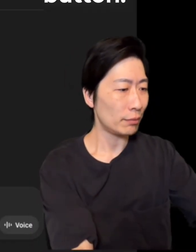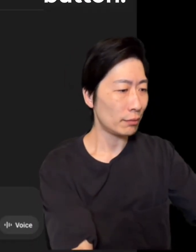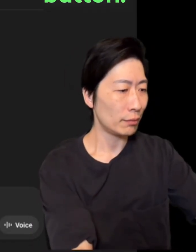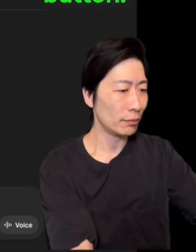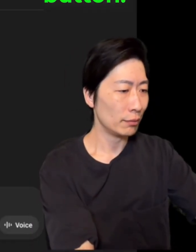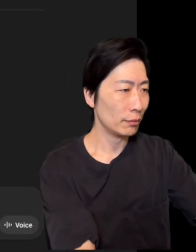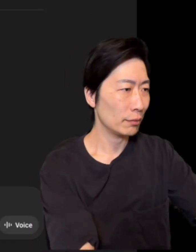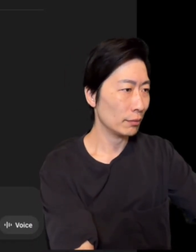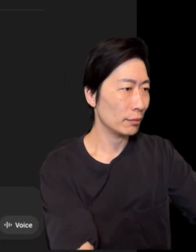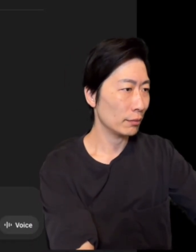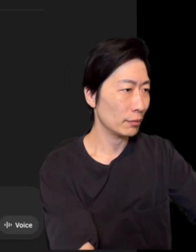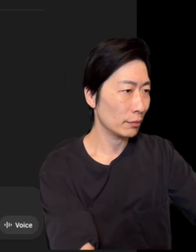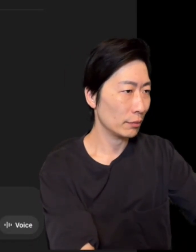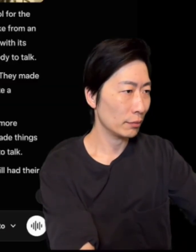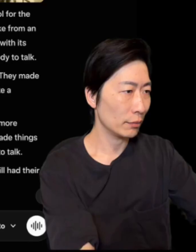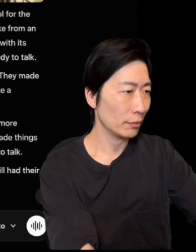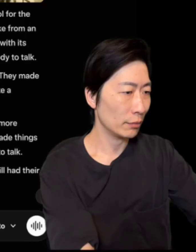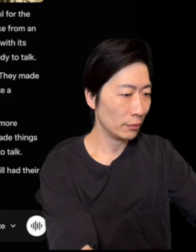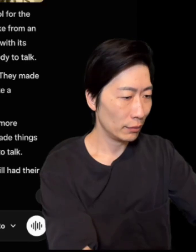the copy button.